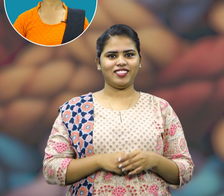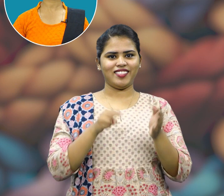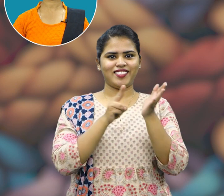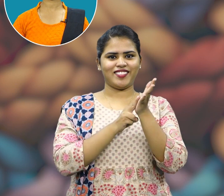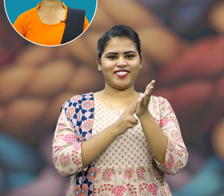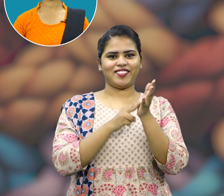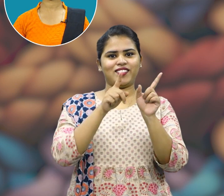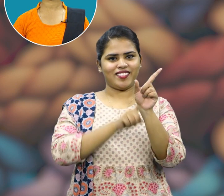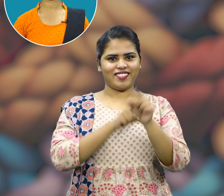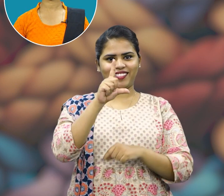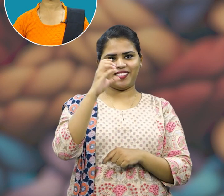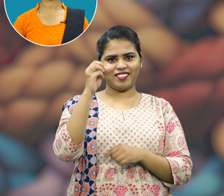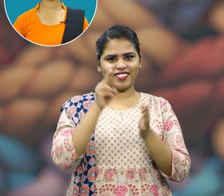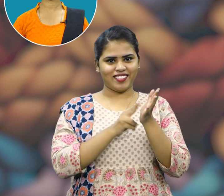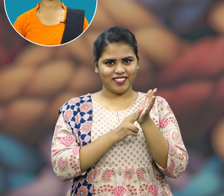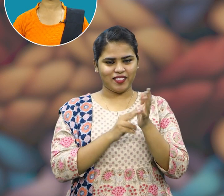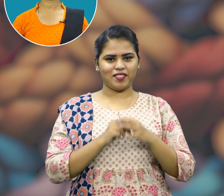nylon,